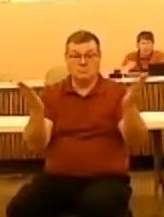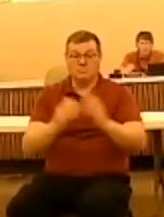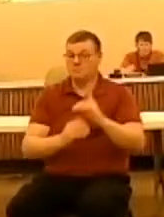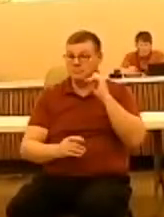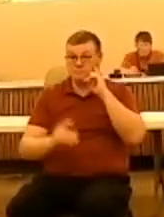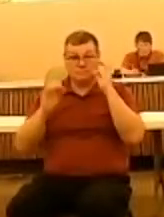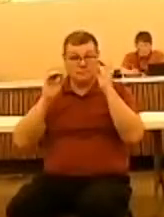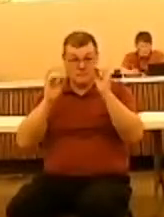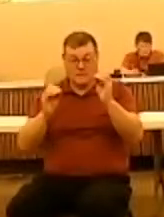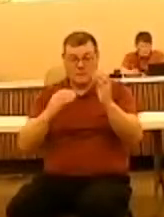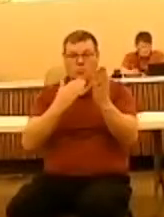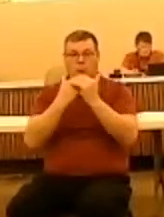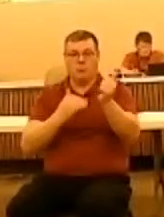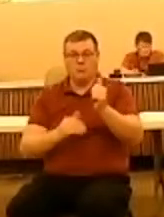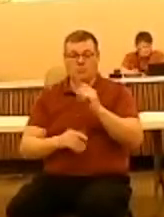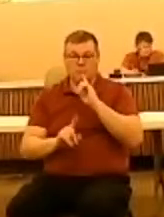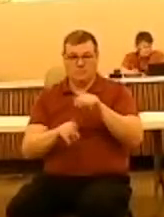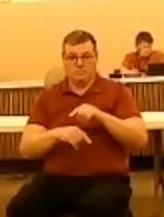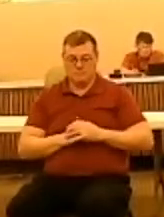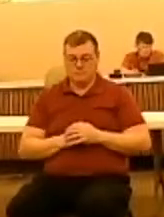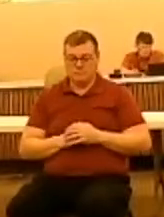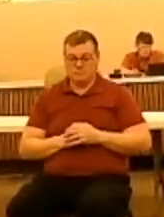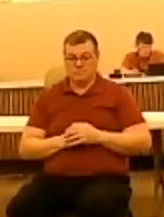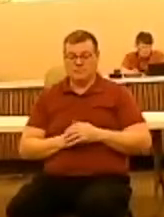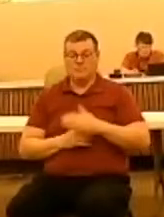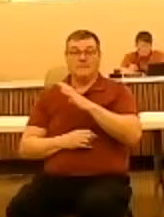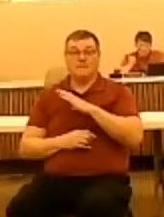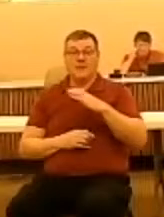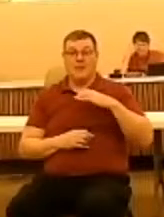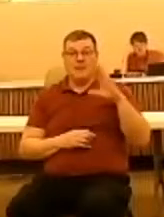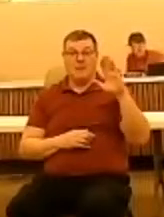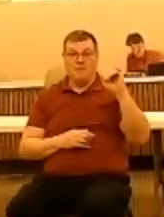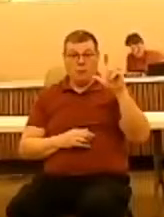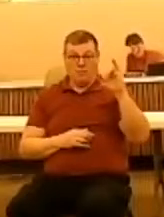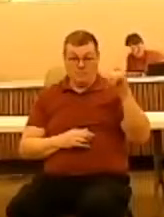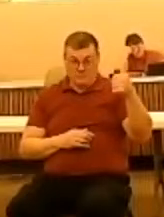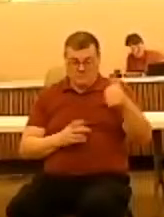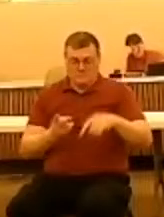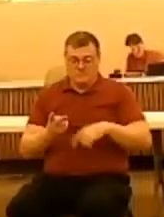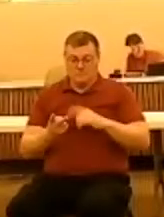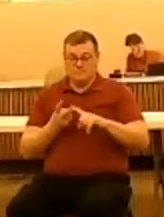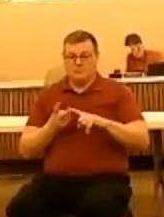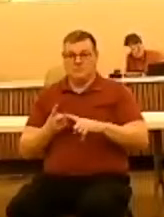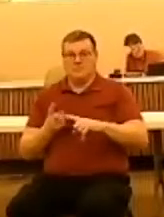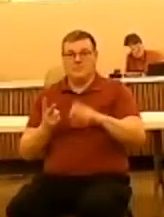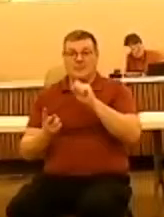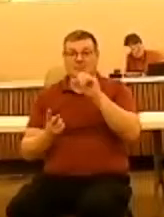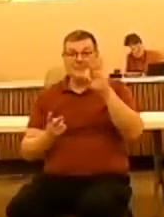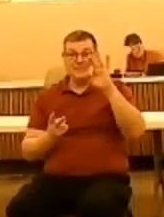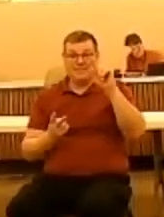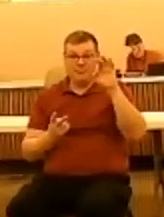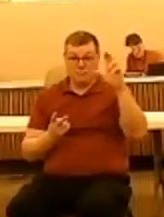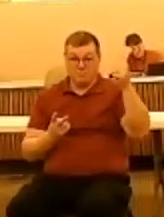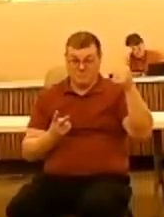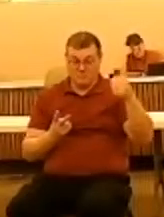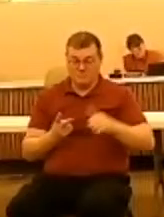Hearing none, please call the roll. Councilmember Barley, Aye. Councilmember Stafford,